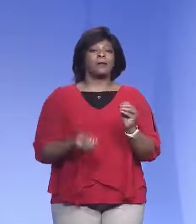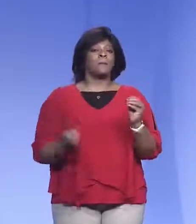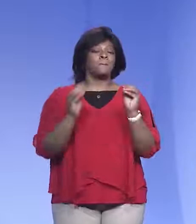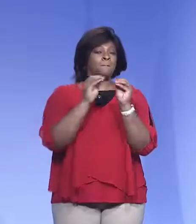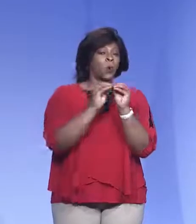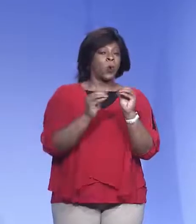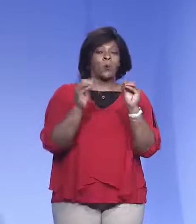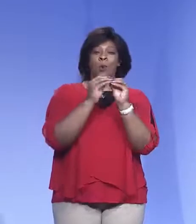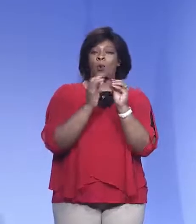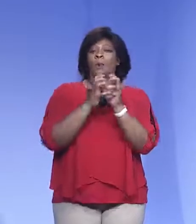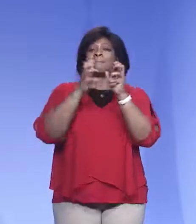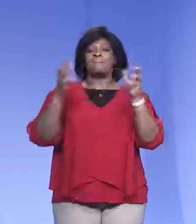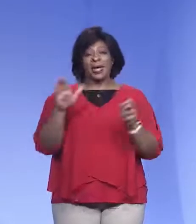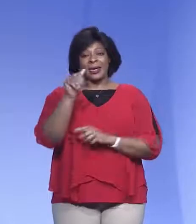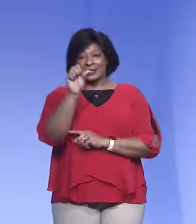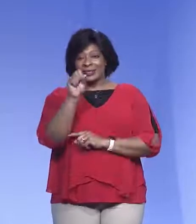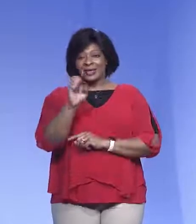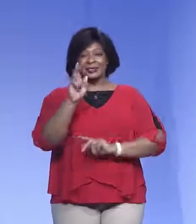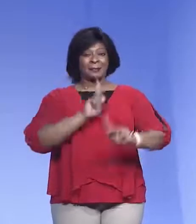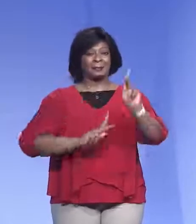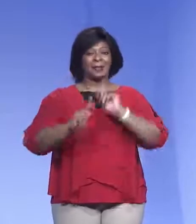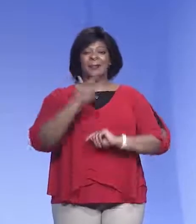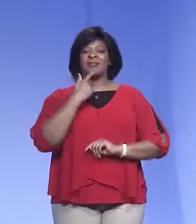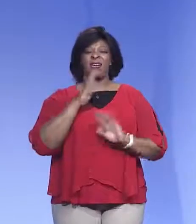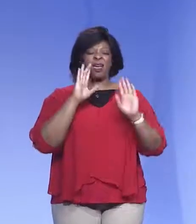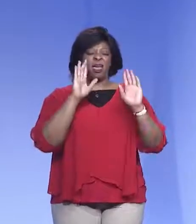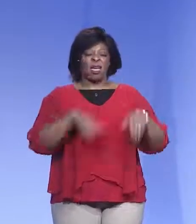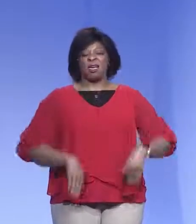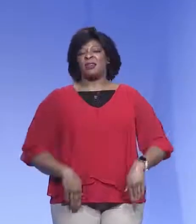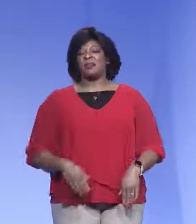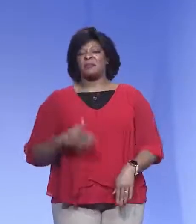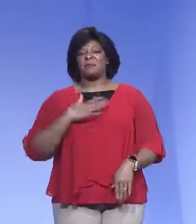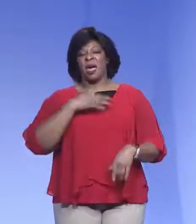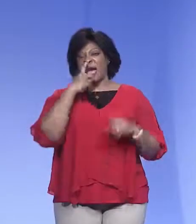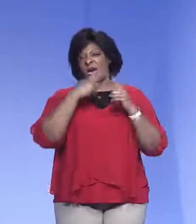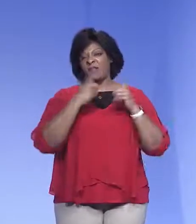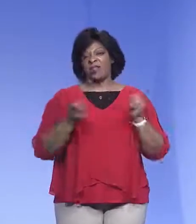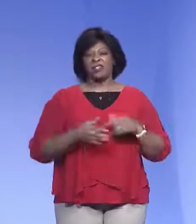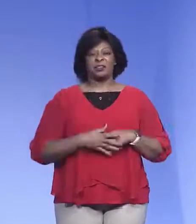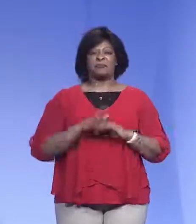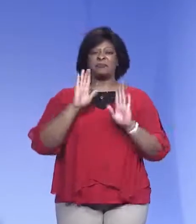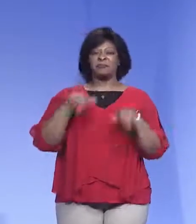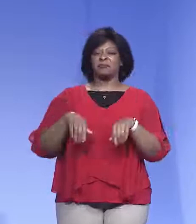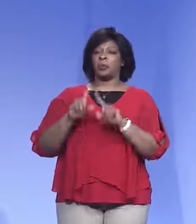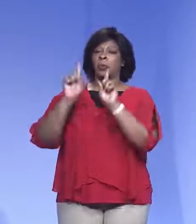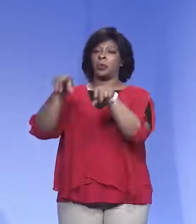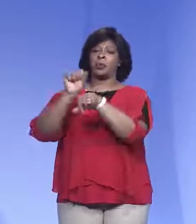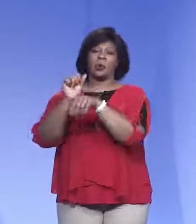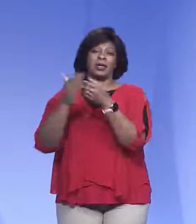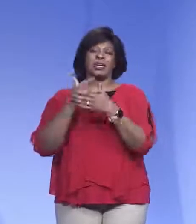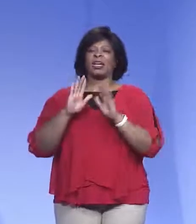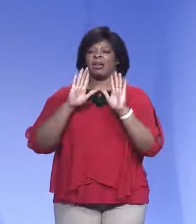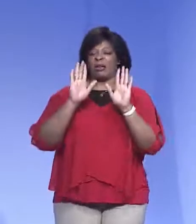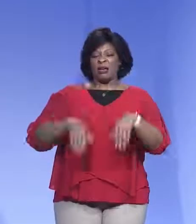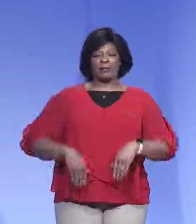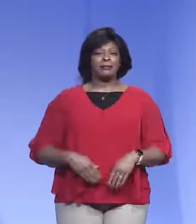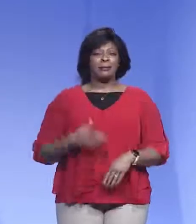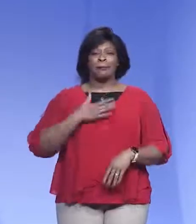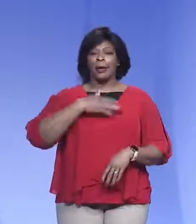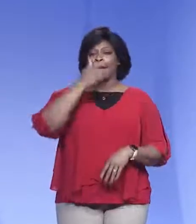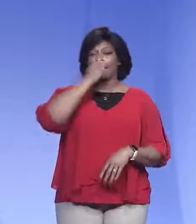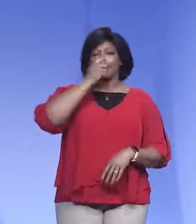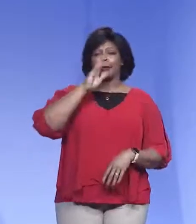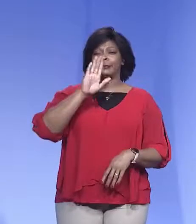far too many cases of people saying, it's just my allergies and going to work. It's just a